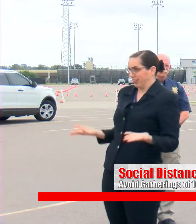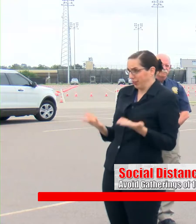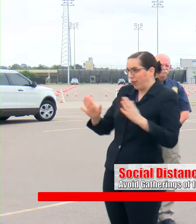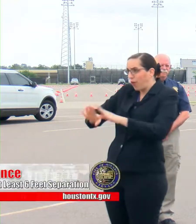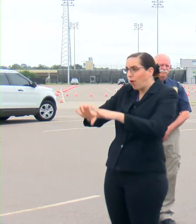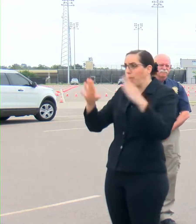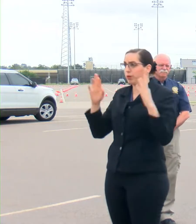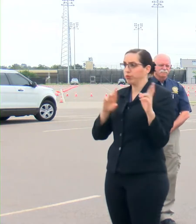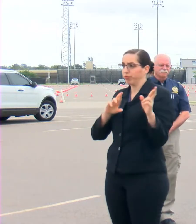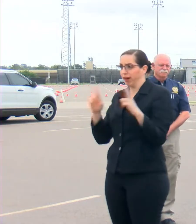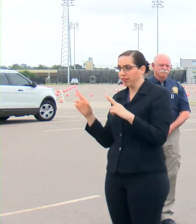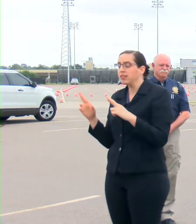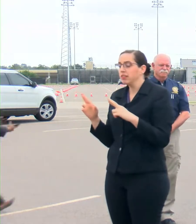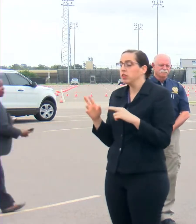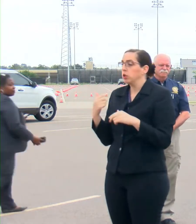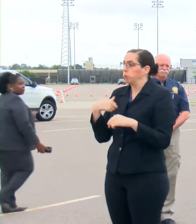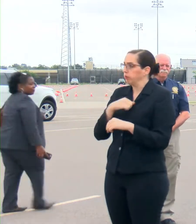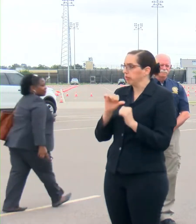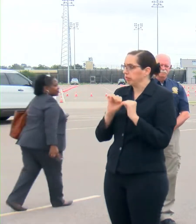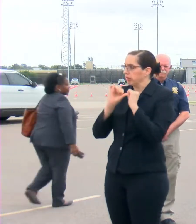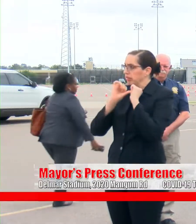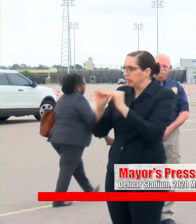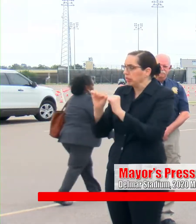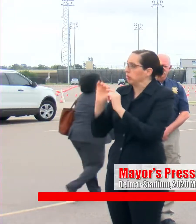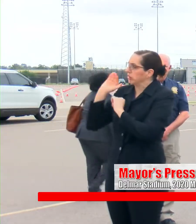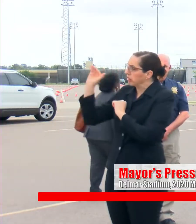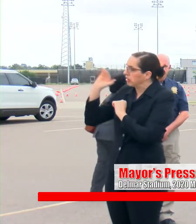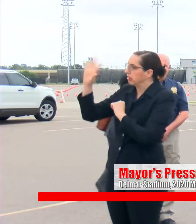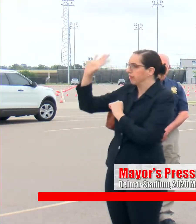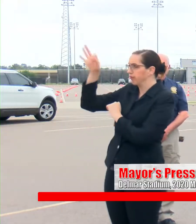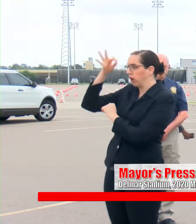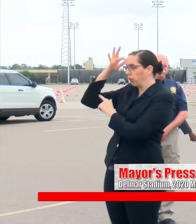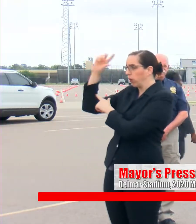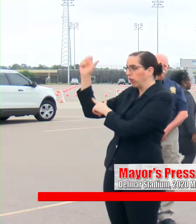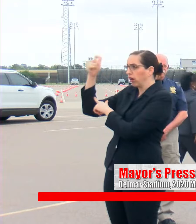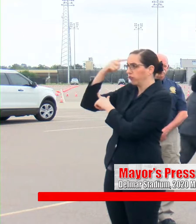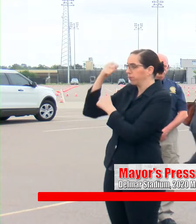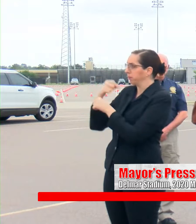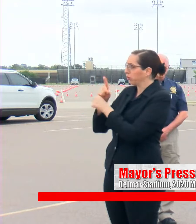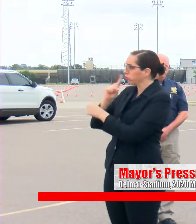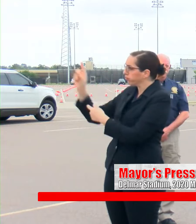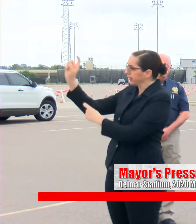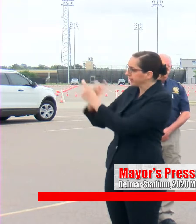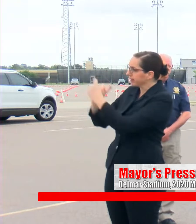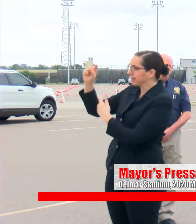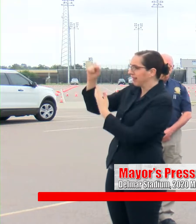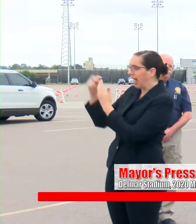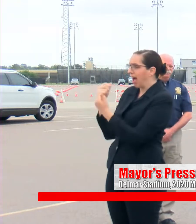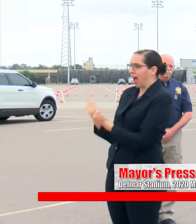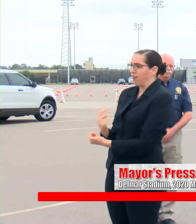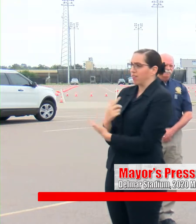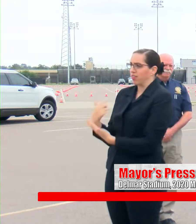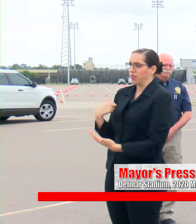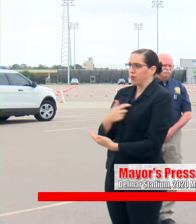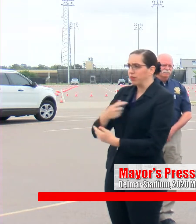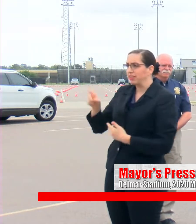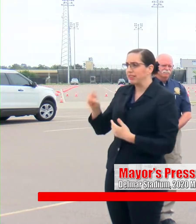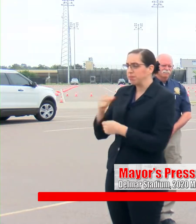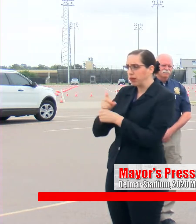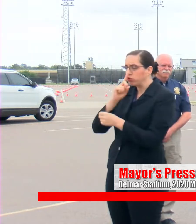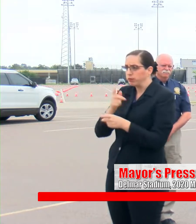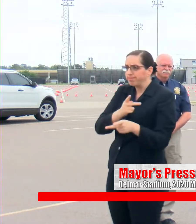will continue to push our federal government to get us more of what we need so that we can take care of